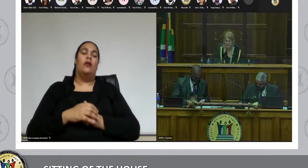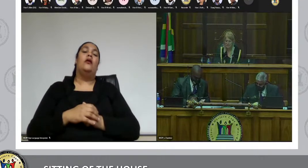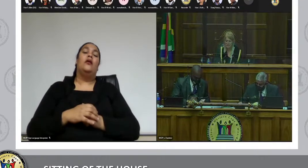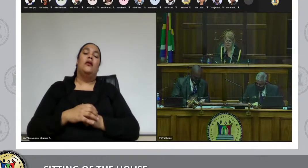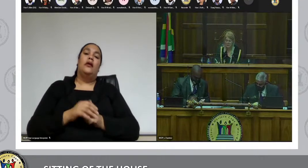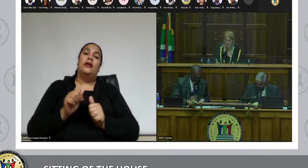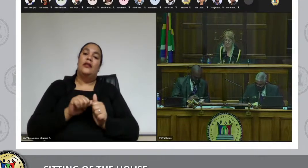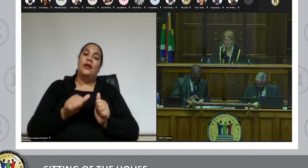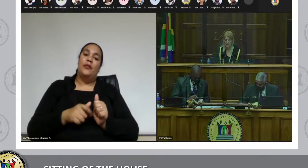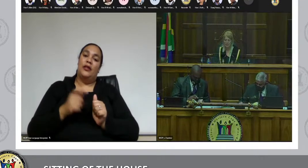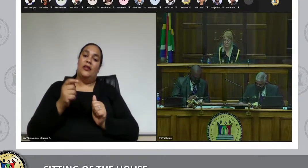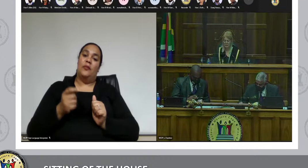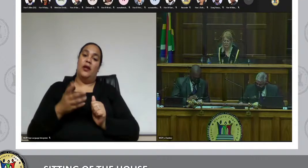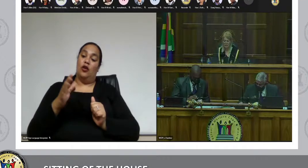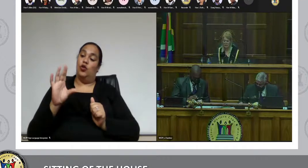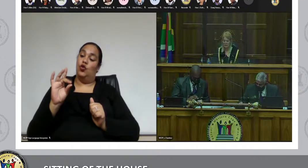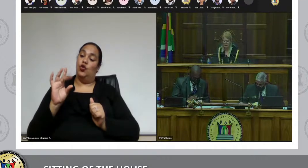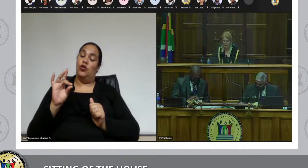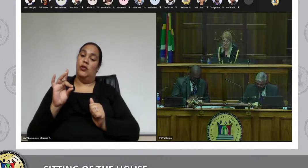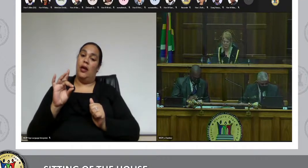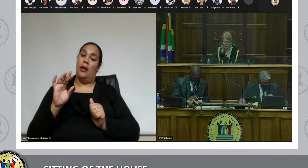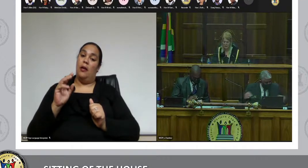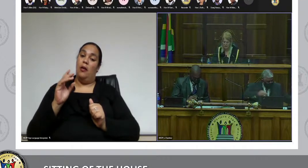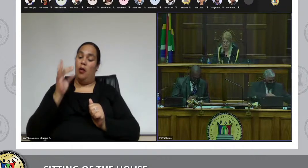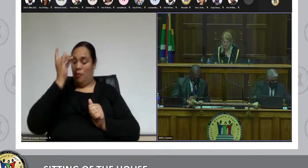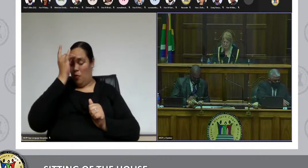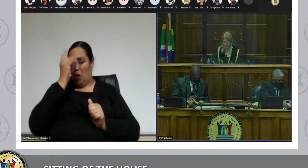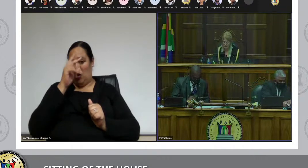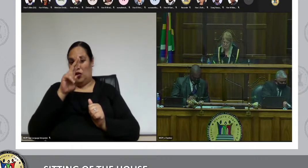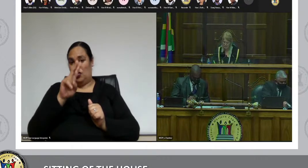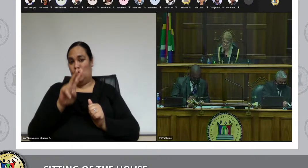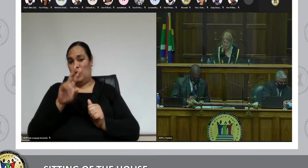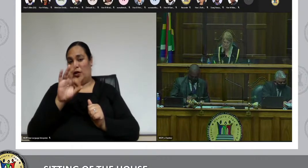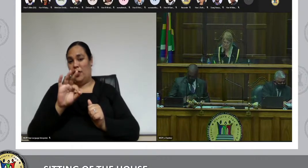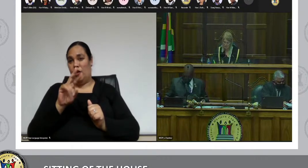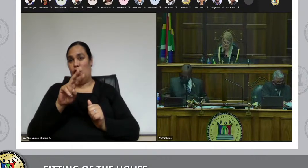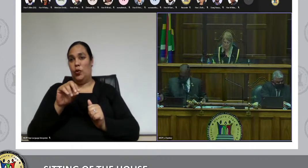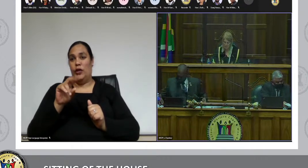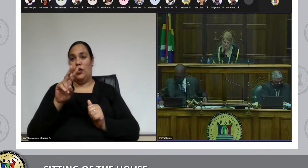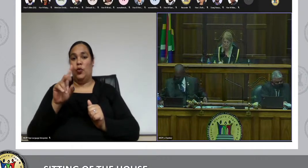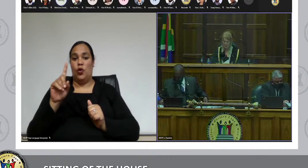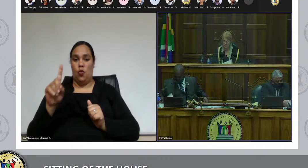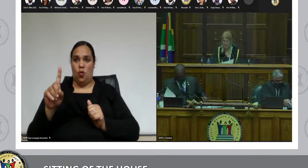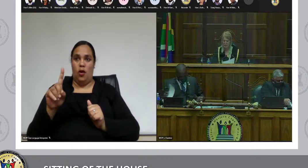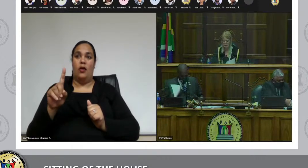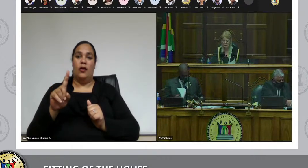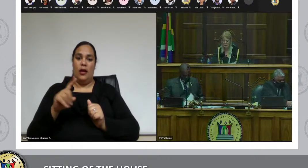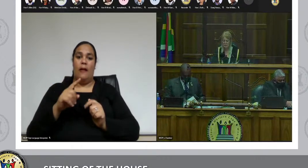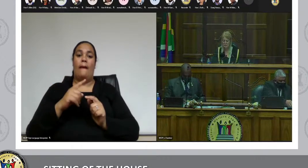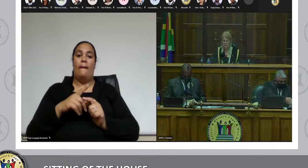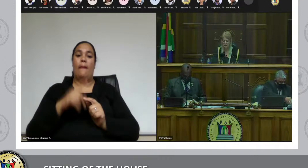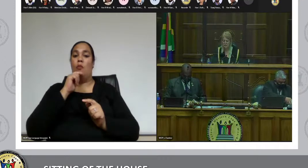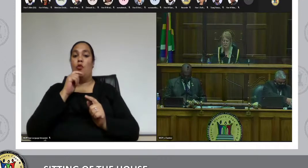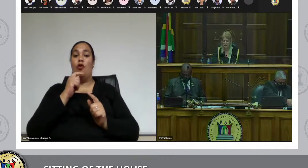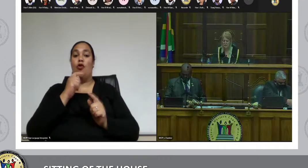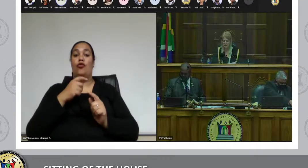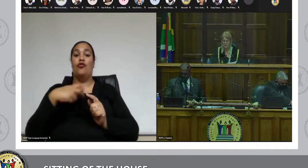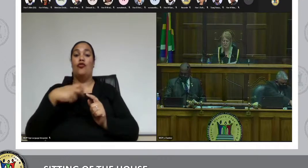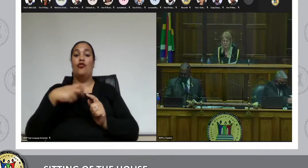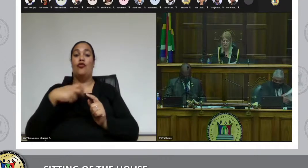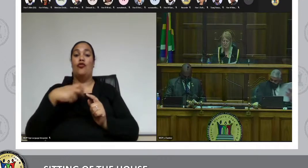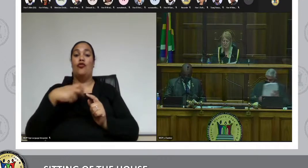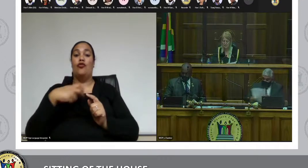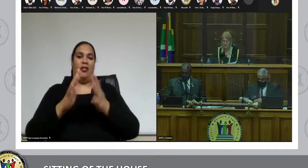Deputy Speaker, on Tuesday, March 23rd, 2021, morning traffic was again